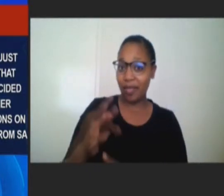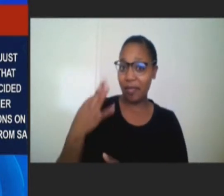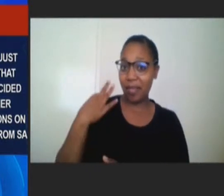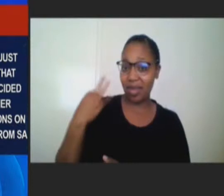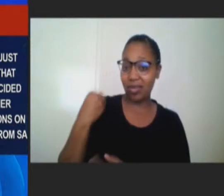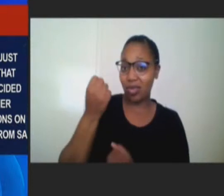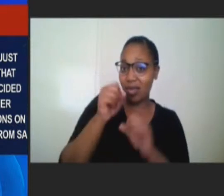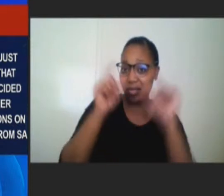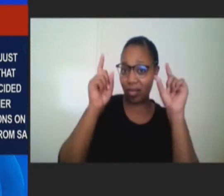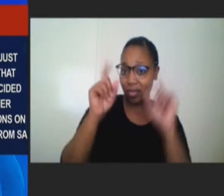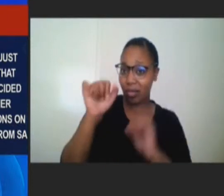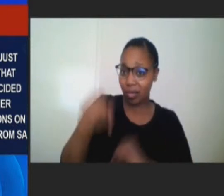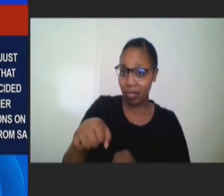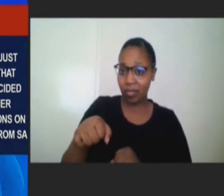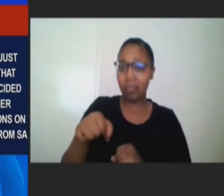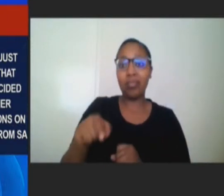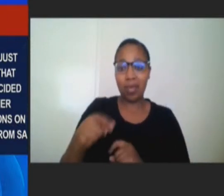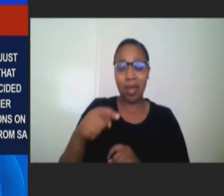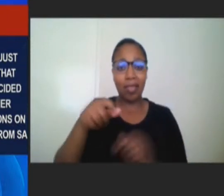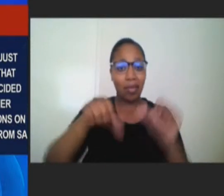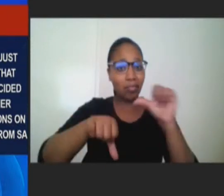panel.